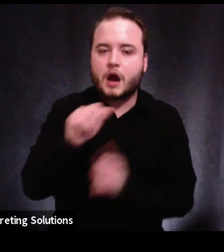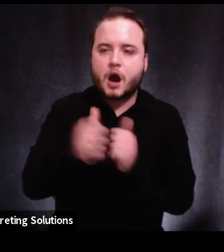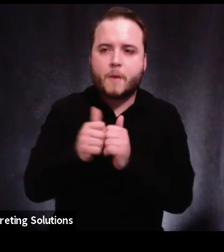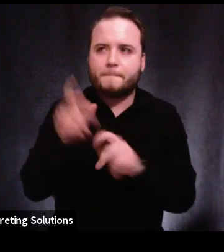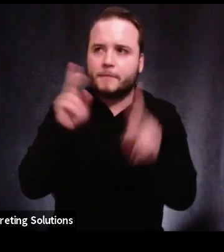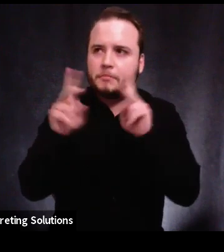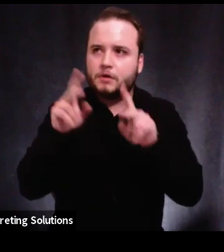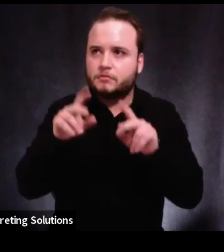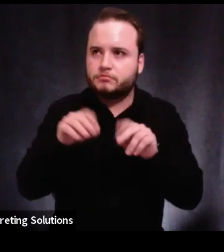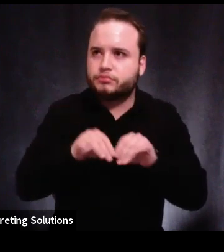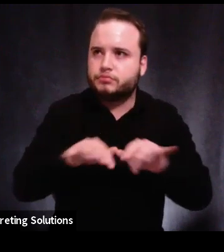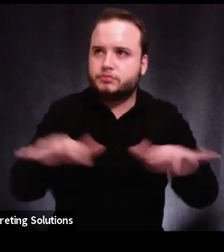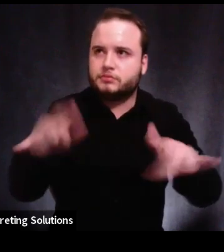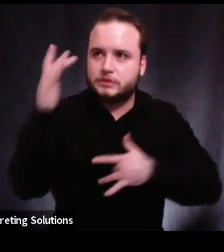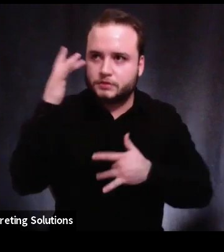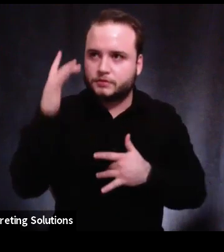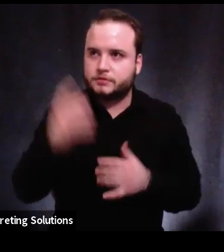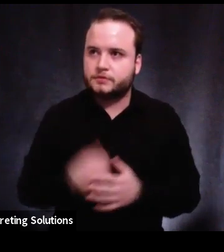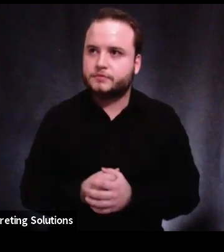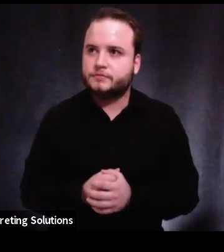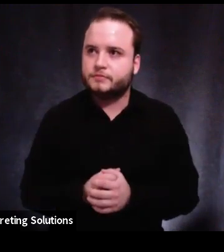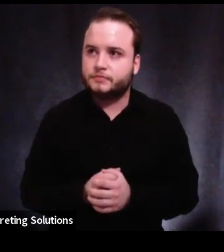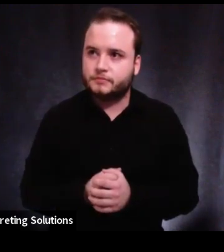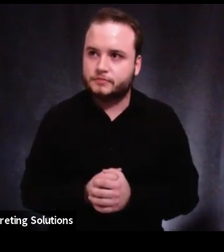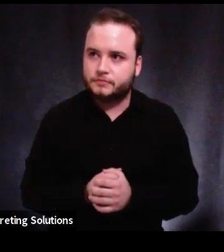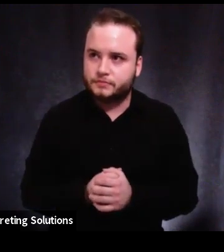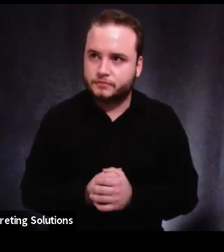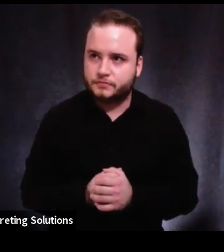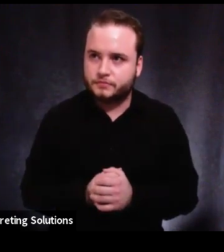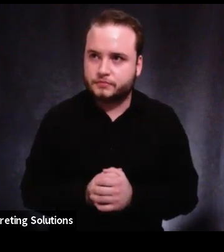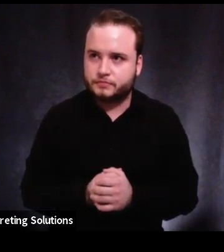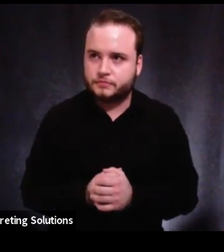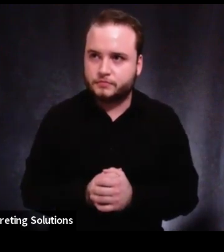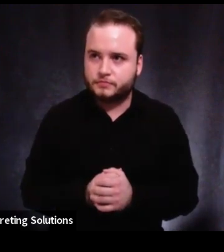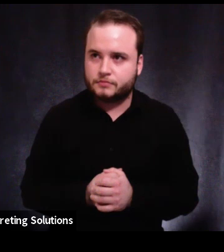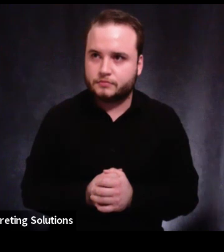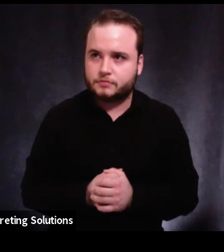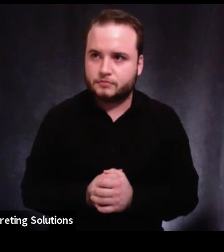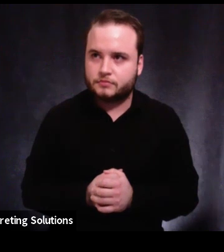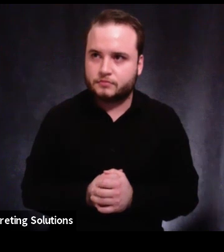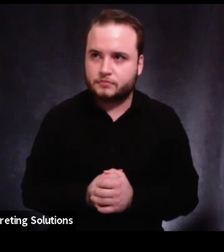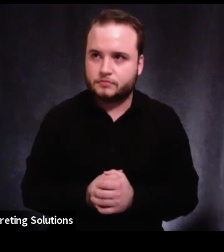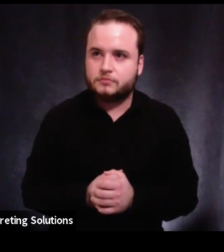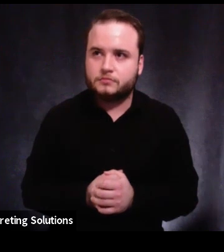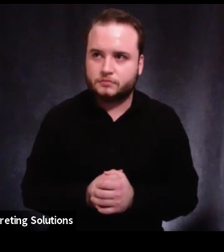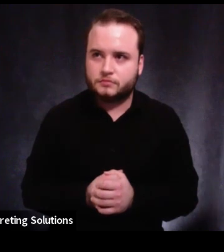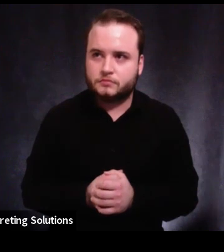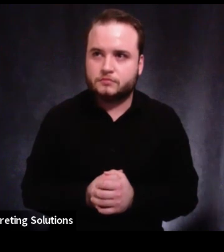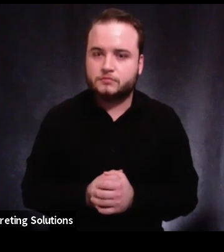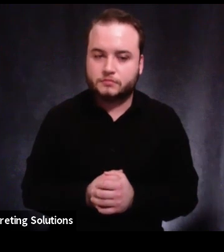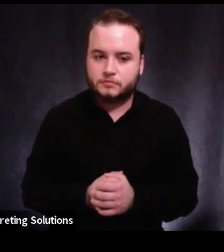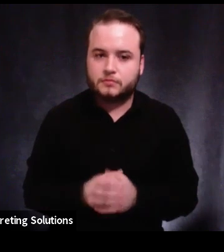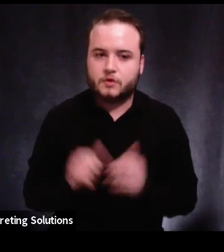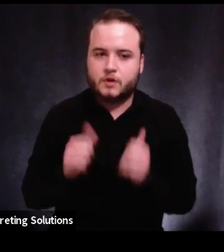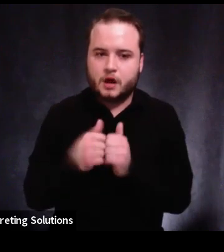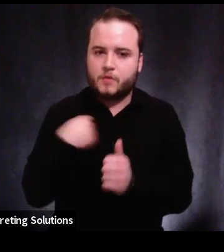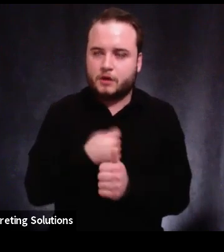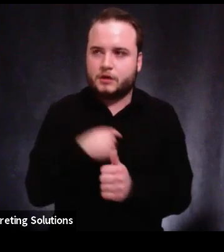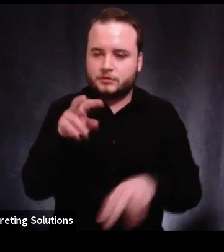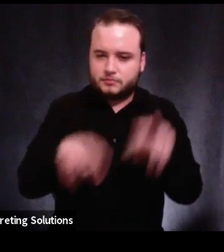of infectiousness, fatality, etc. Whether in the end we can tie those to what we know